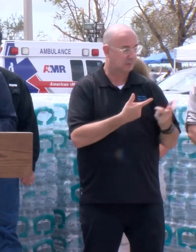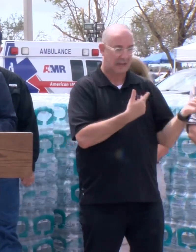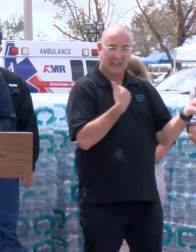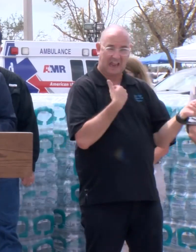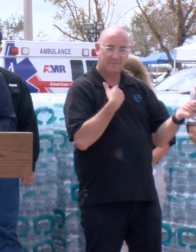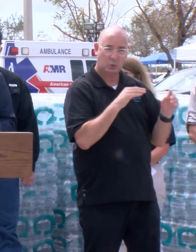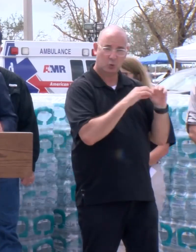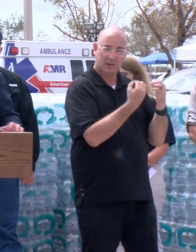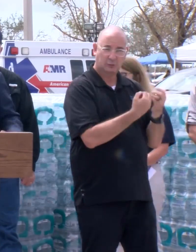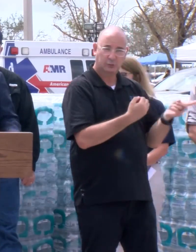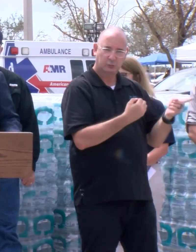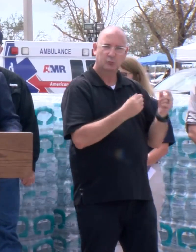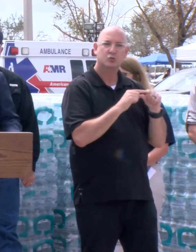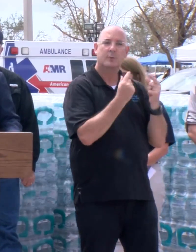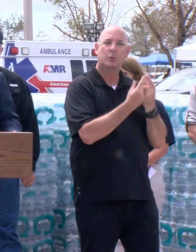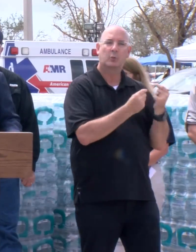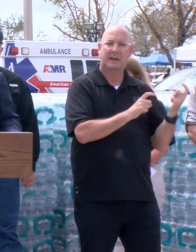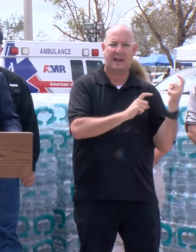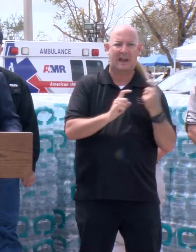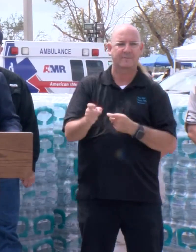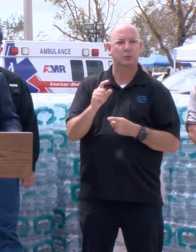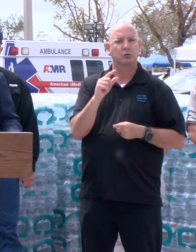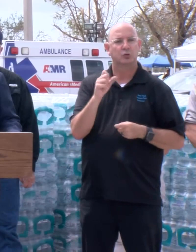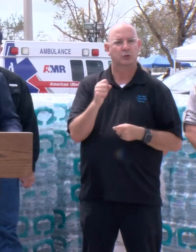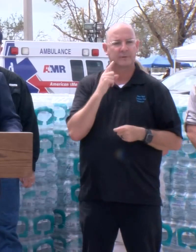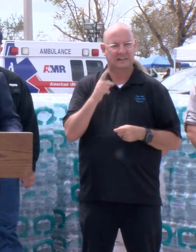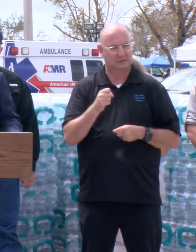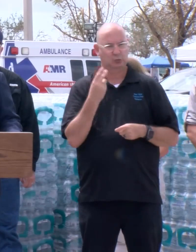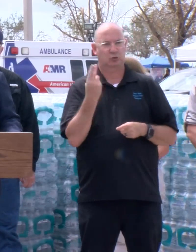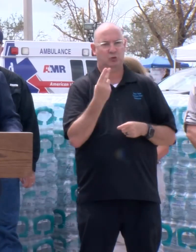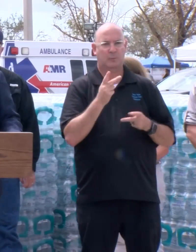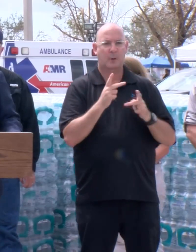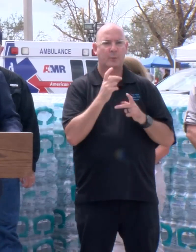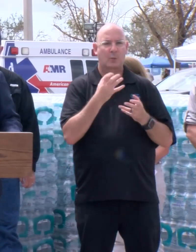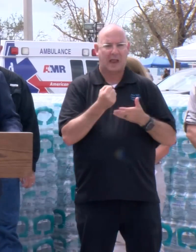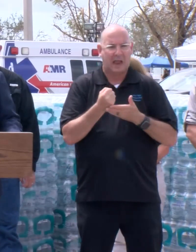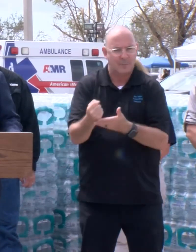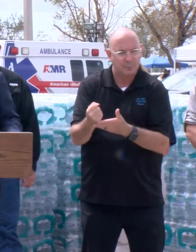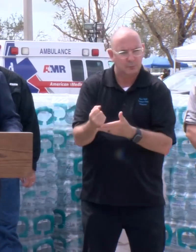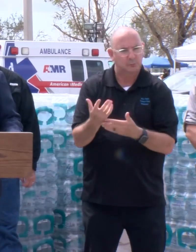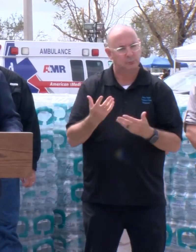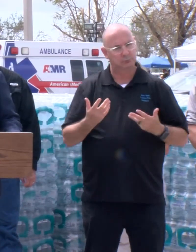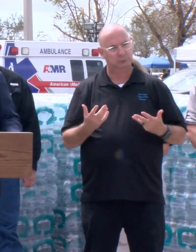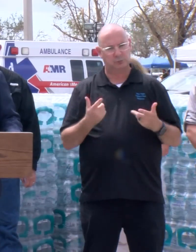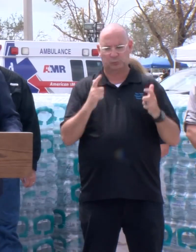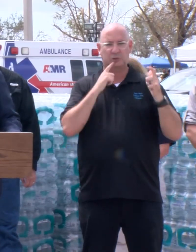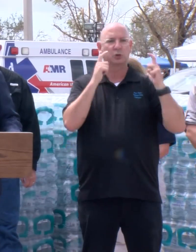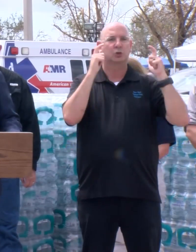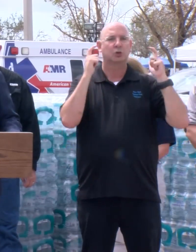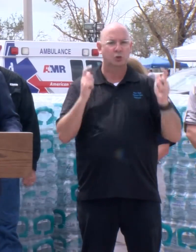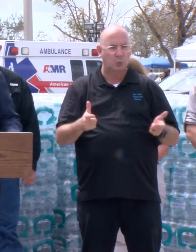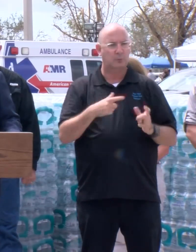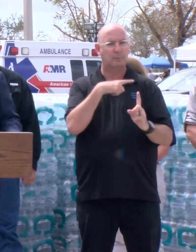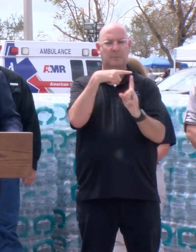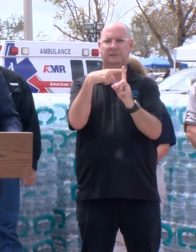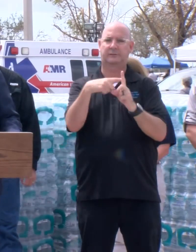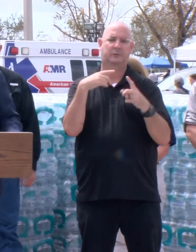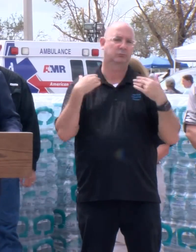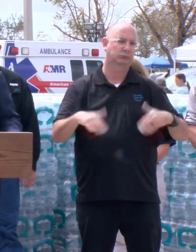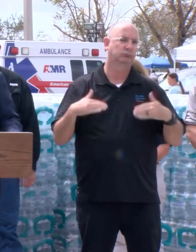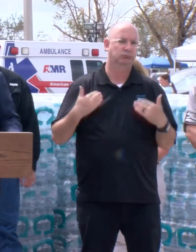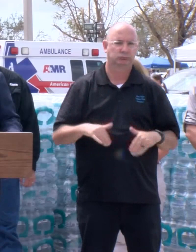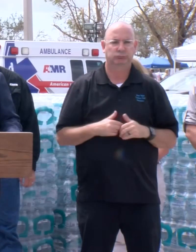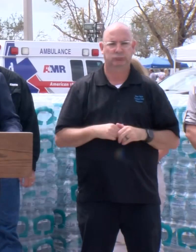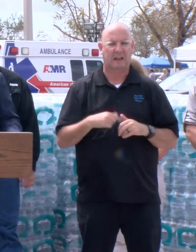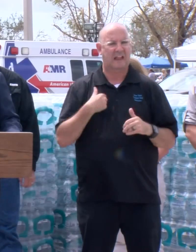tools for people that are going to help with home restoration. And that's a huge, huge thing. So they have massive numbers of tools. They're handing